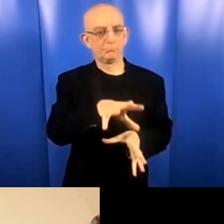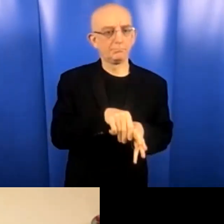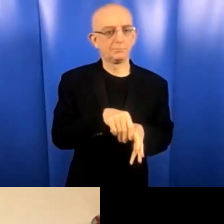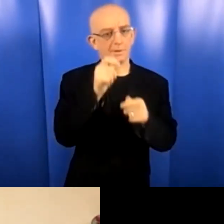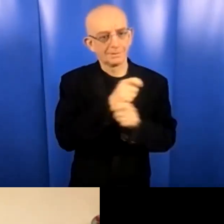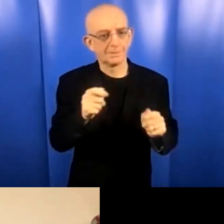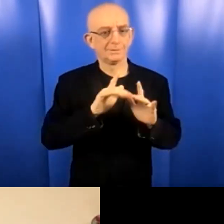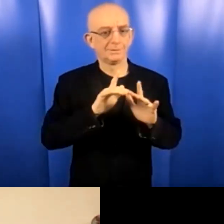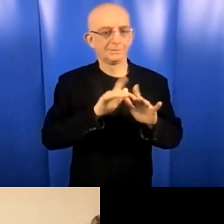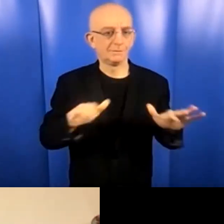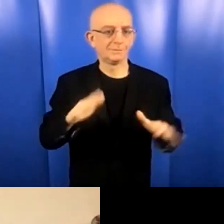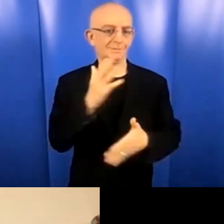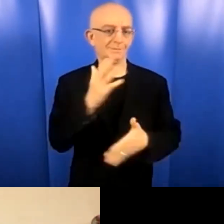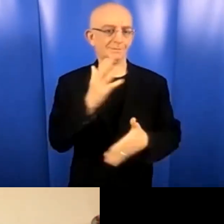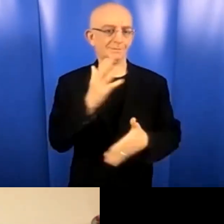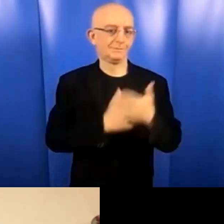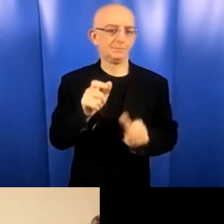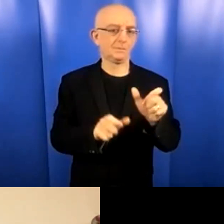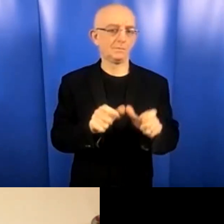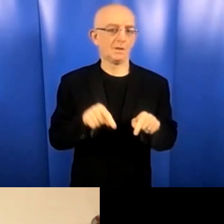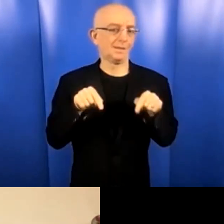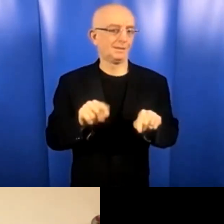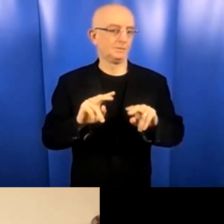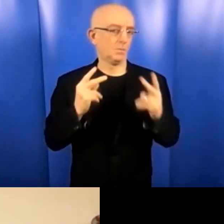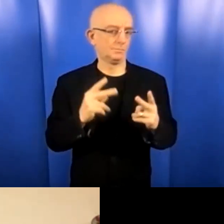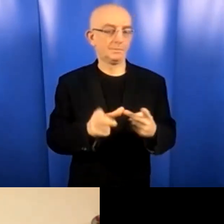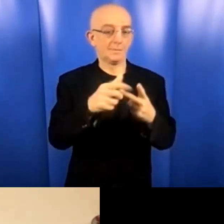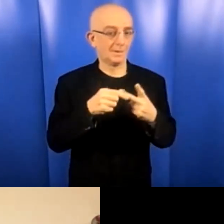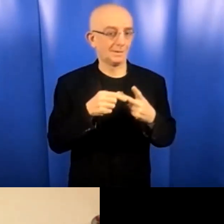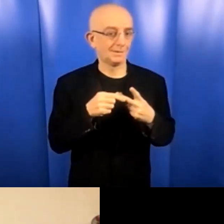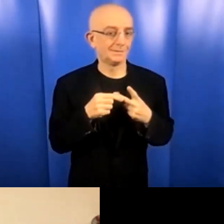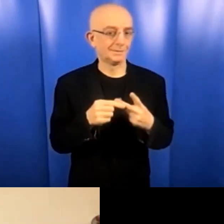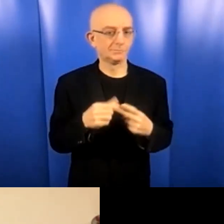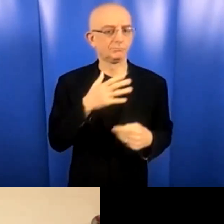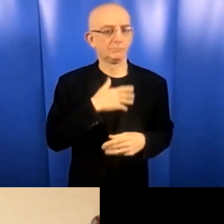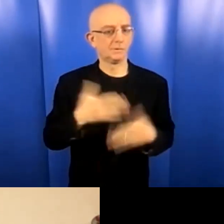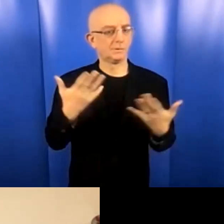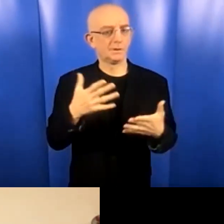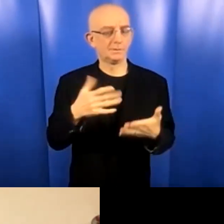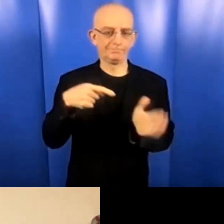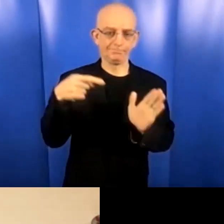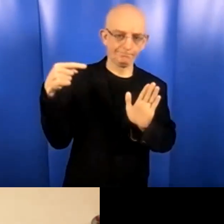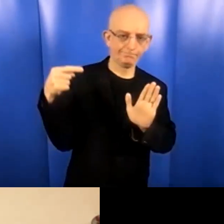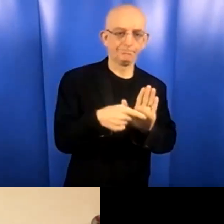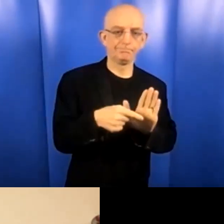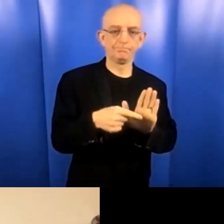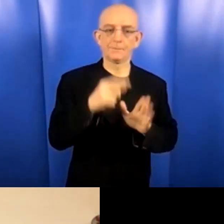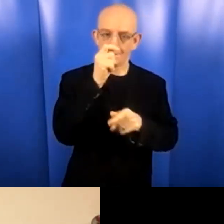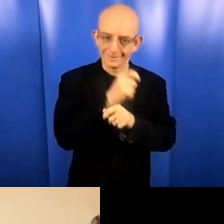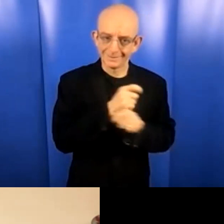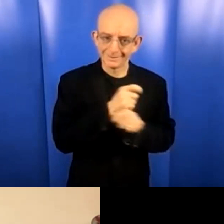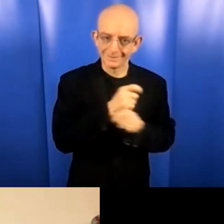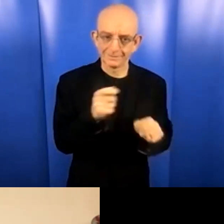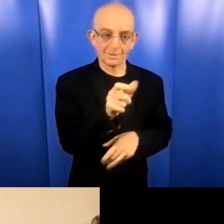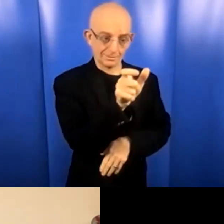that I would like to emphasize is about the respect of individual and collective rights. When it comes to indigenous people, sometimes